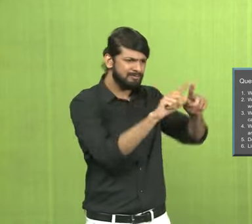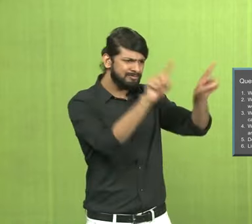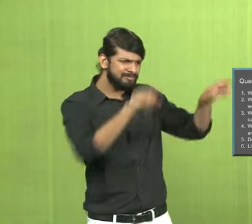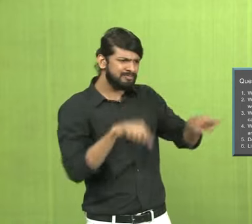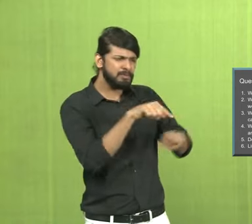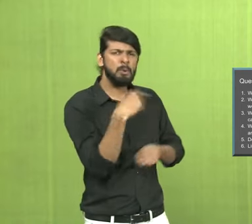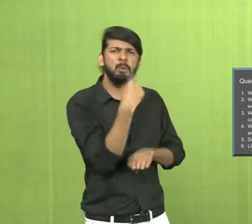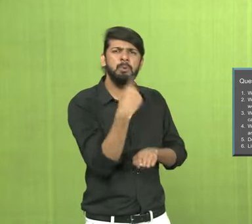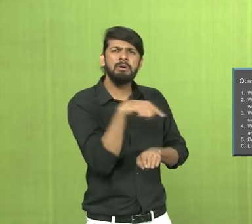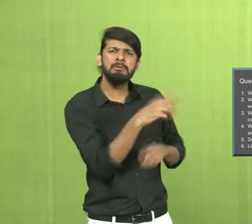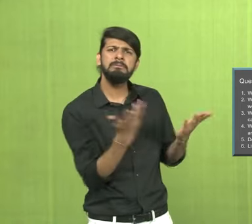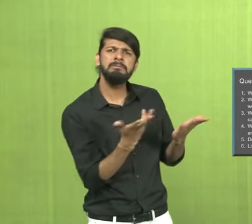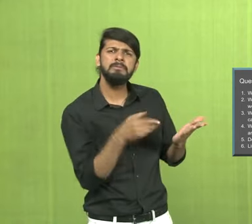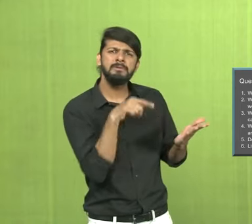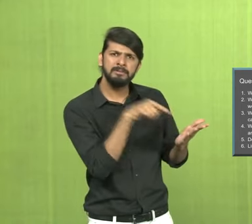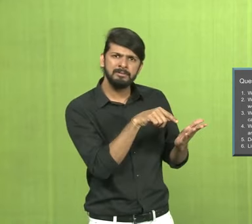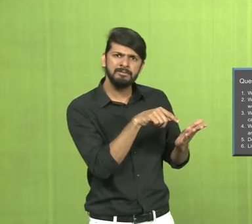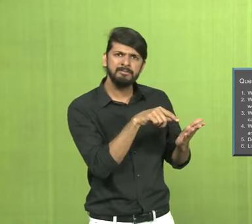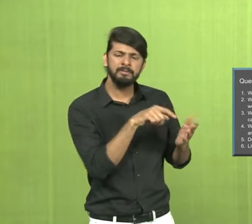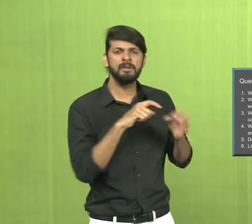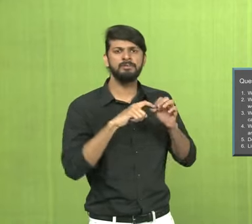and by whom?